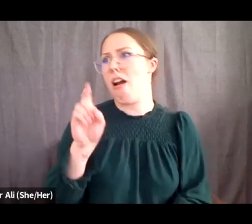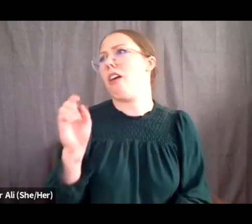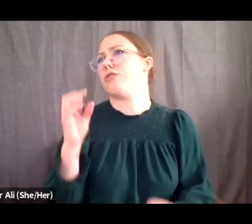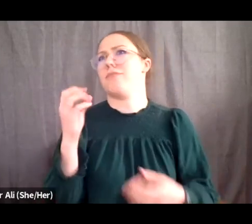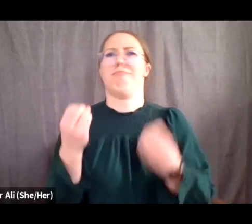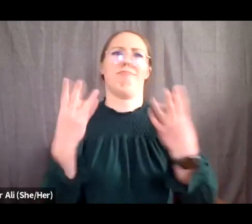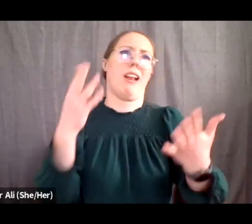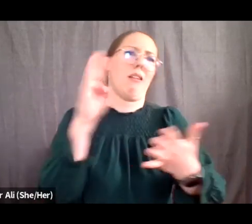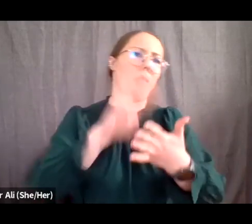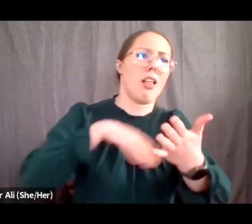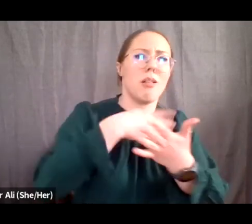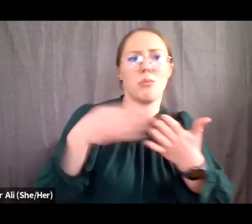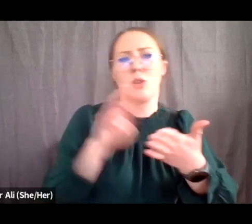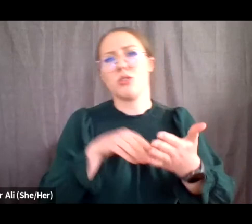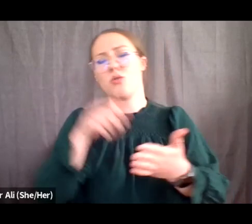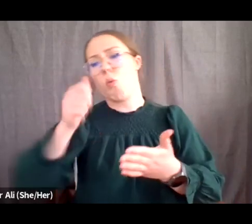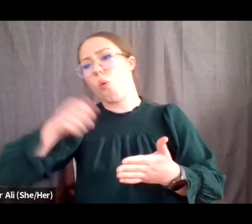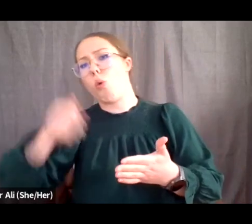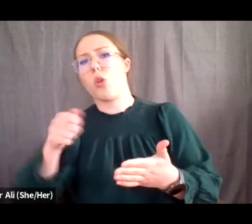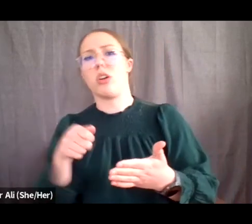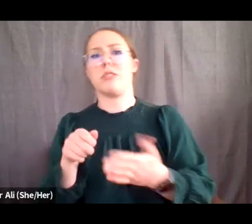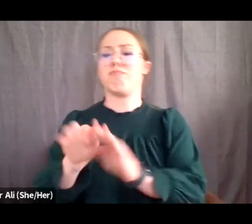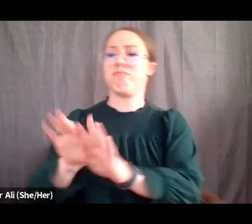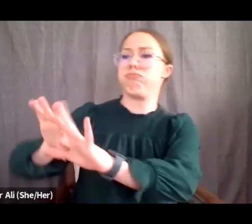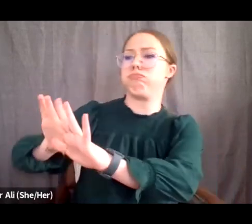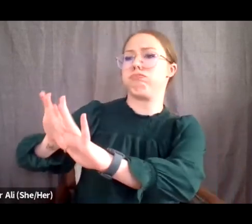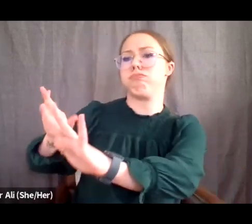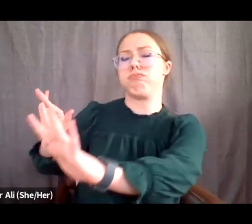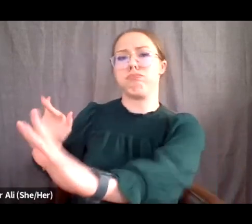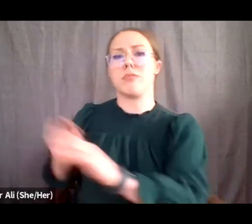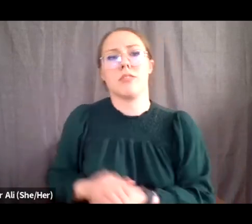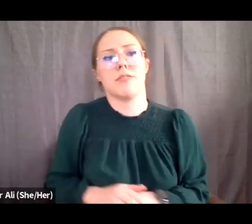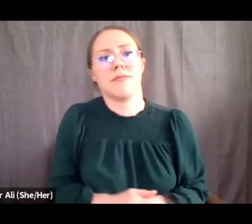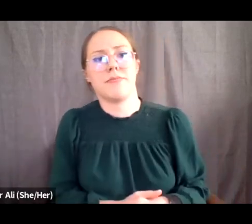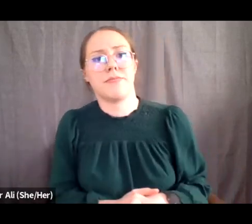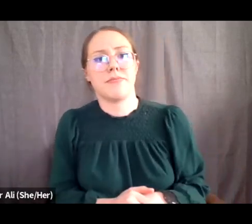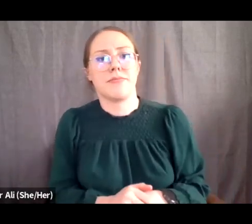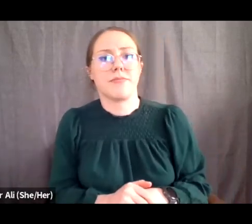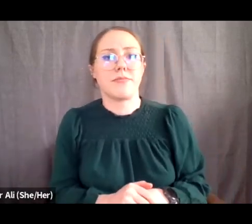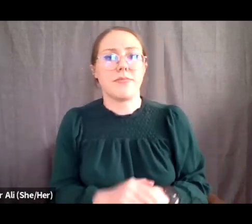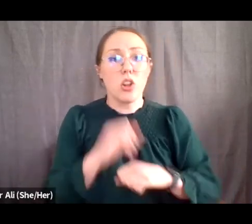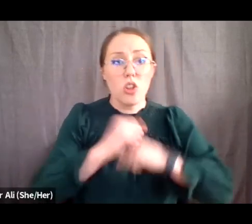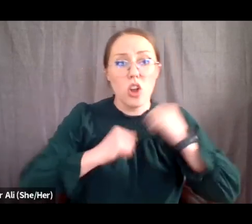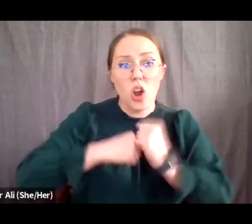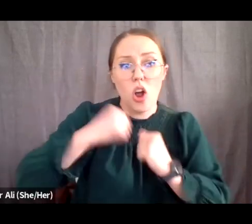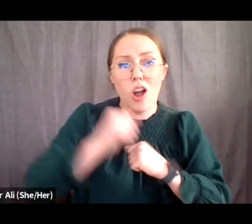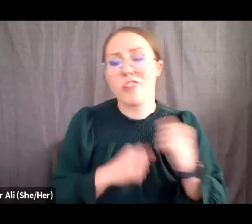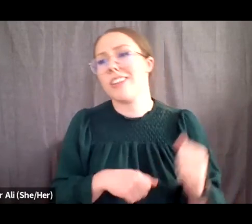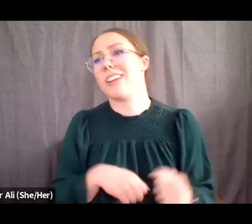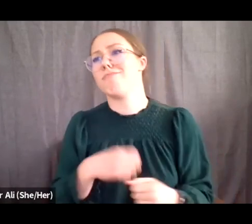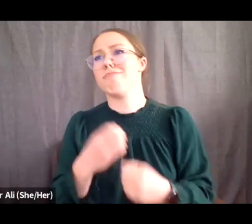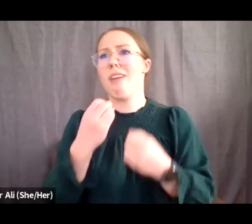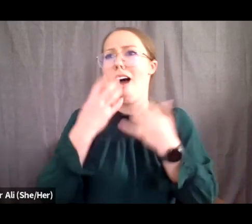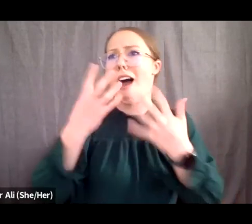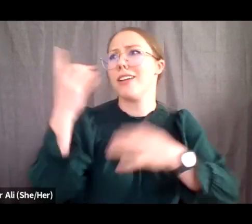over 1,000 collective hours of bent knees on the asphalts of Bed-Stuy, the unforgiving hot asphalts